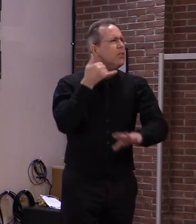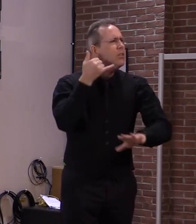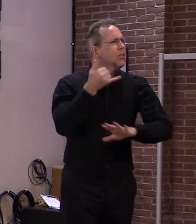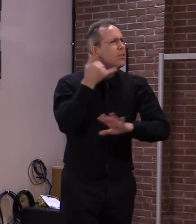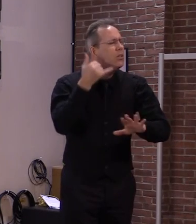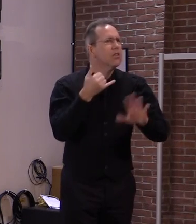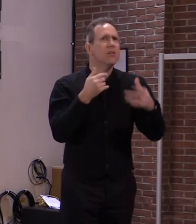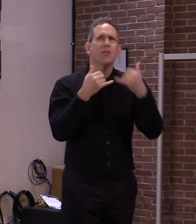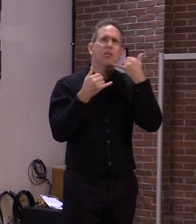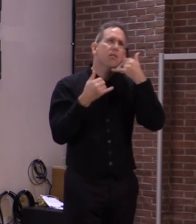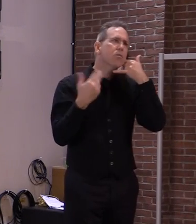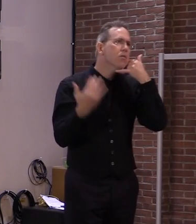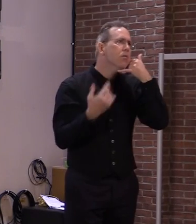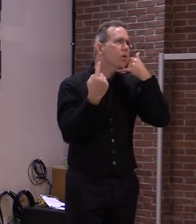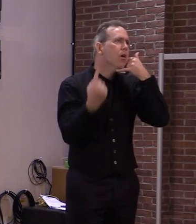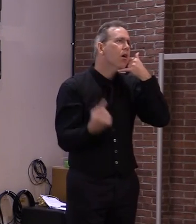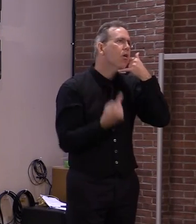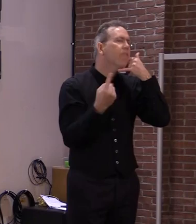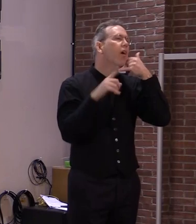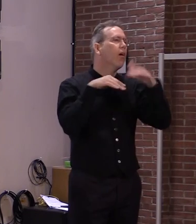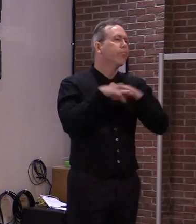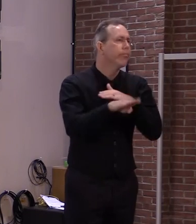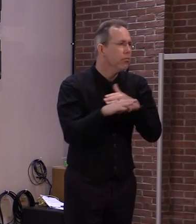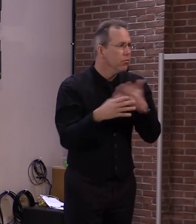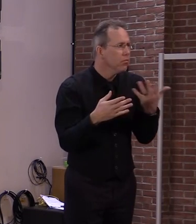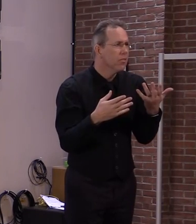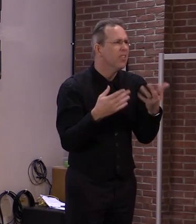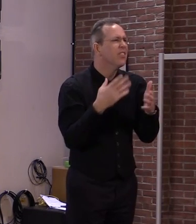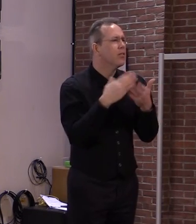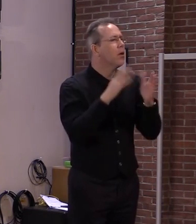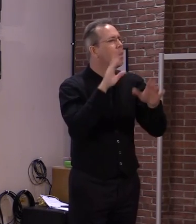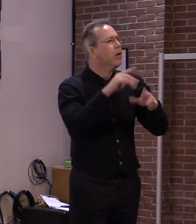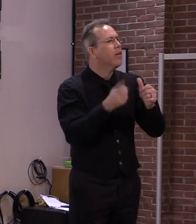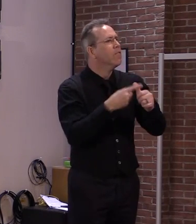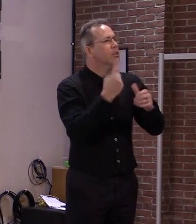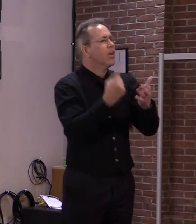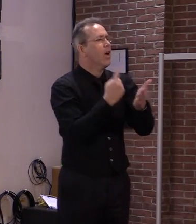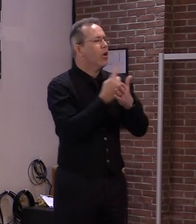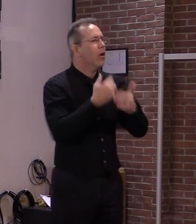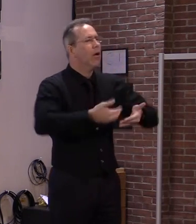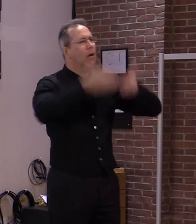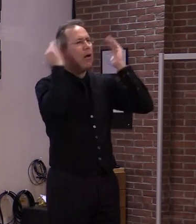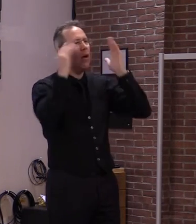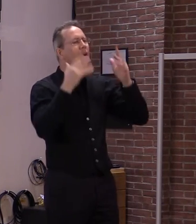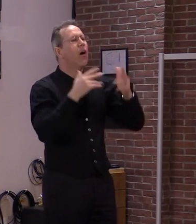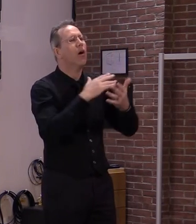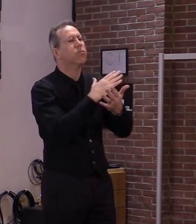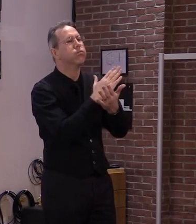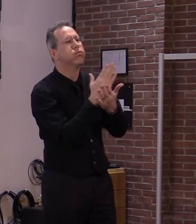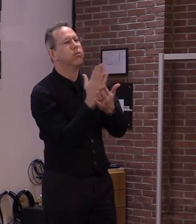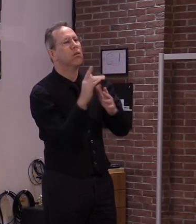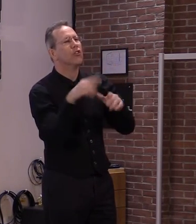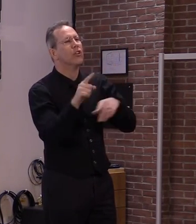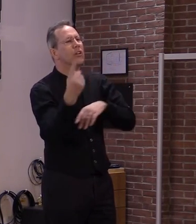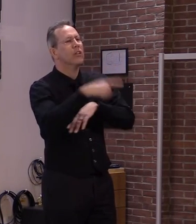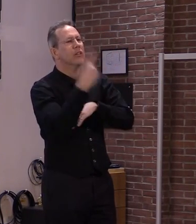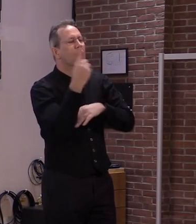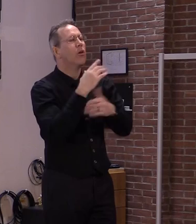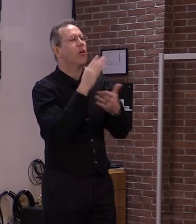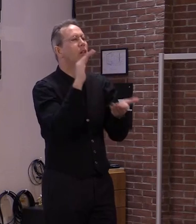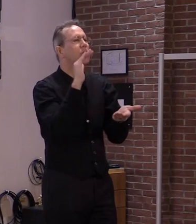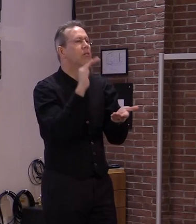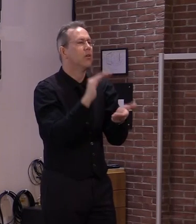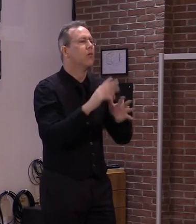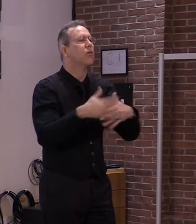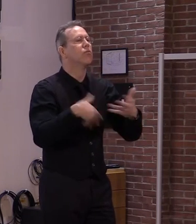sign-up. So we think we can accommodate much of the crunch that's coming in, but I would urge people, especially as we're going down these